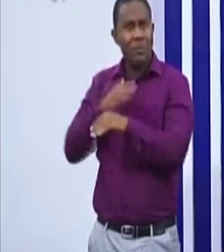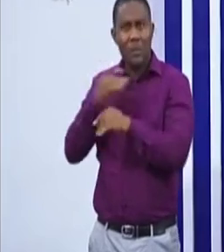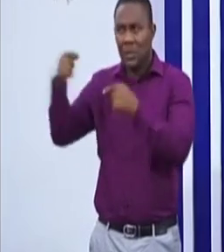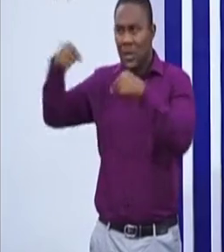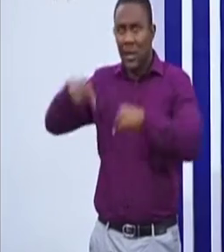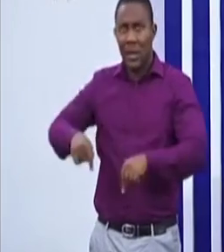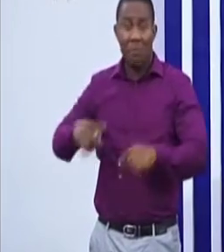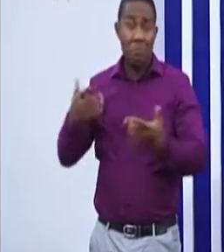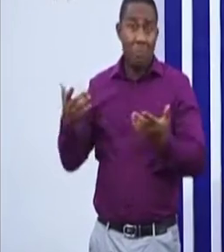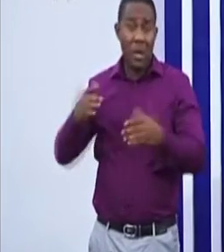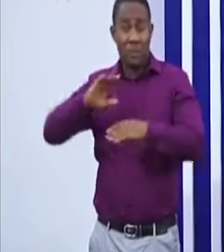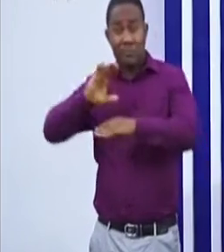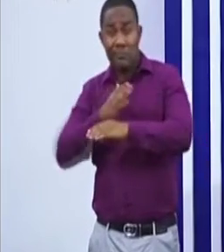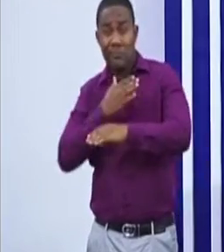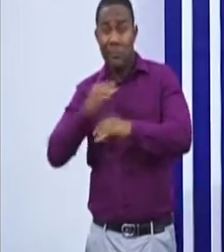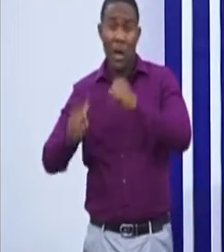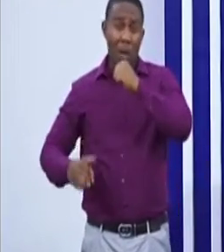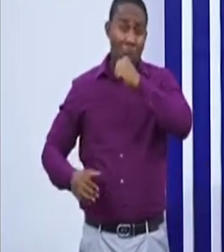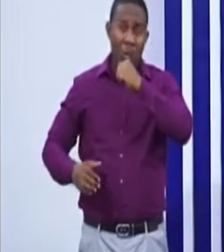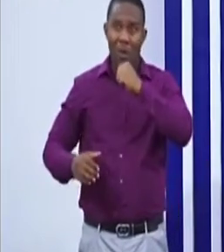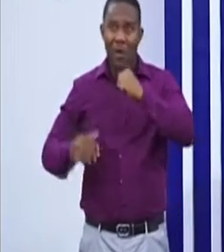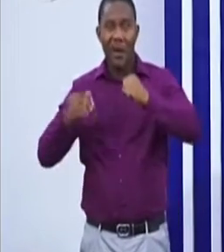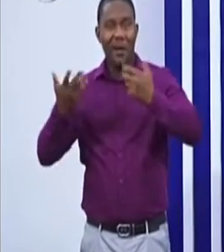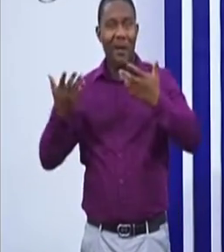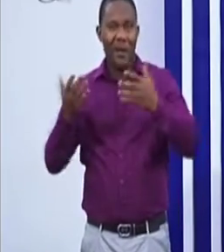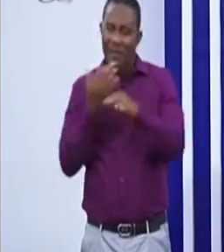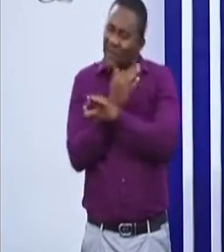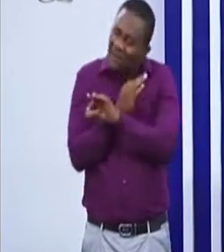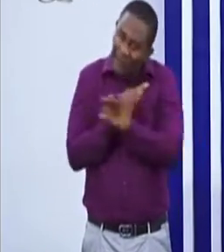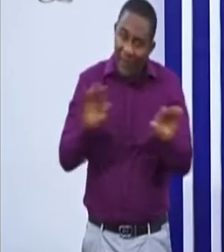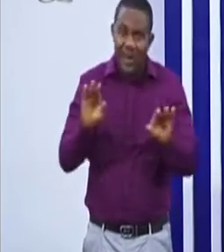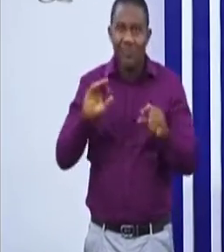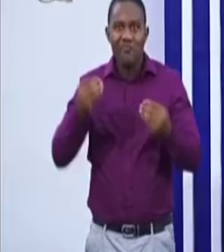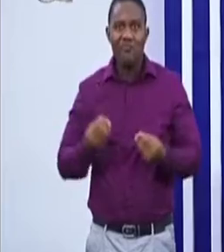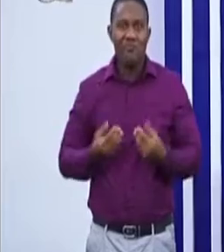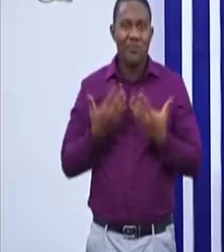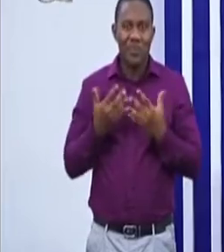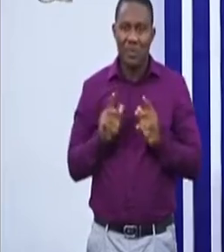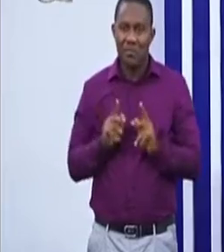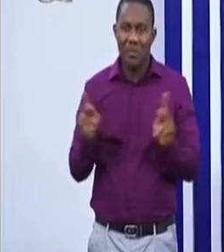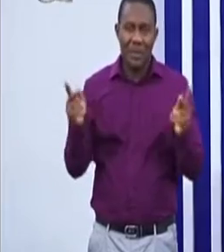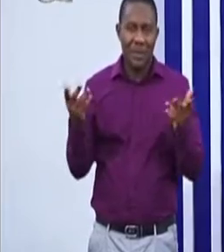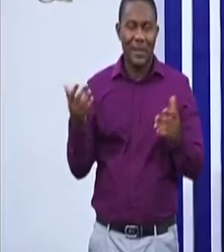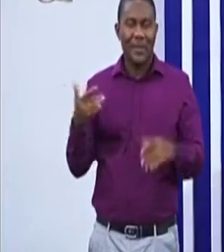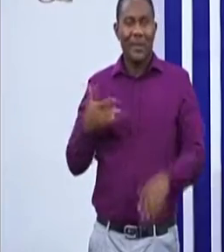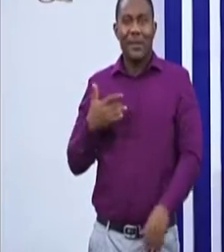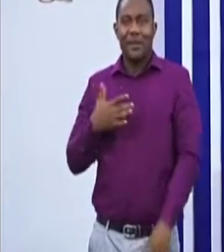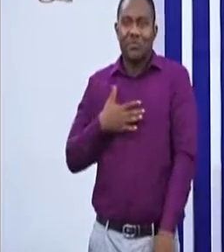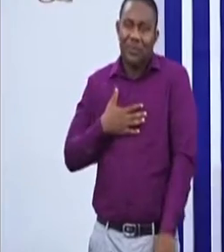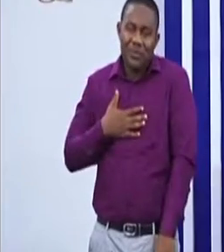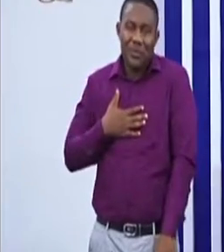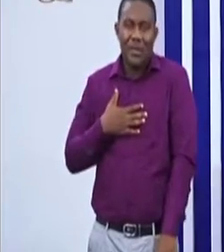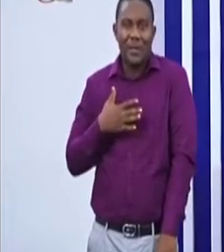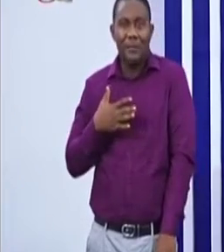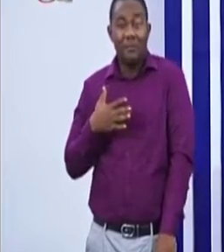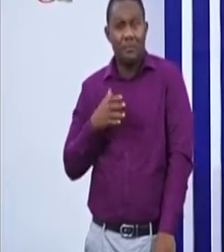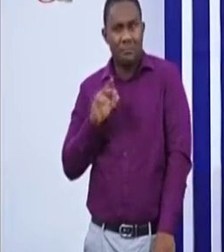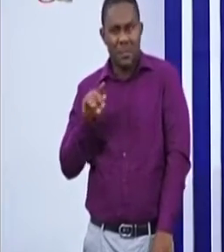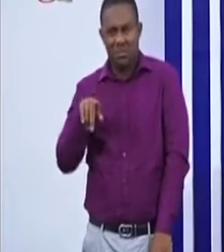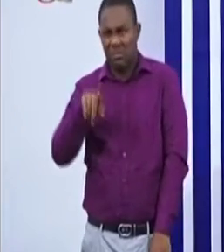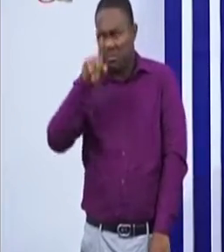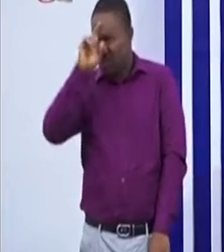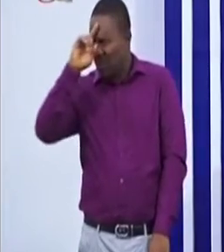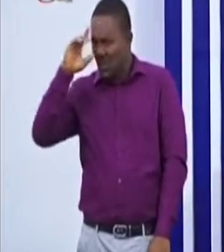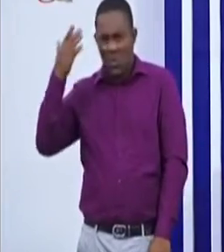the spirits of those of us in lockdown and educate the public through music as well. People are questioning